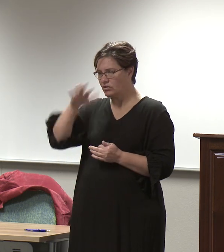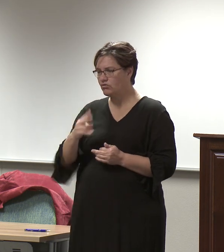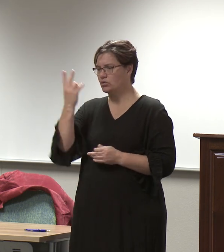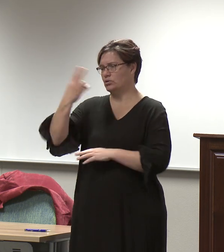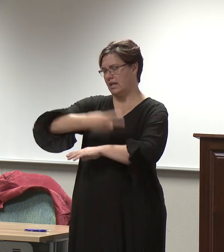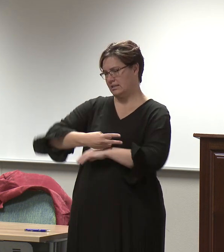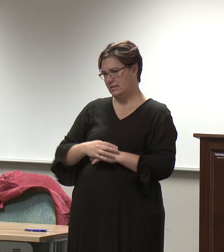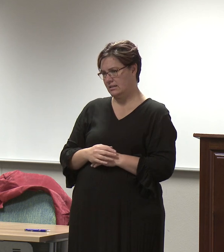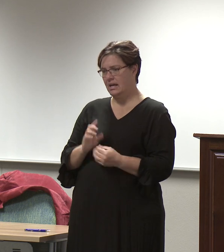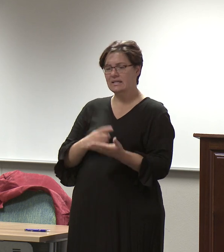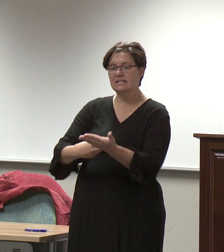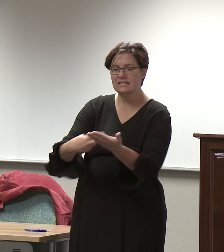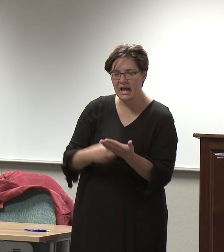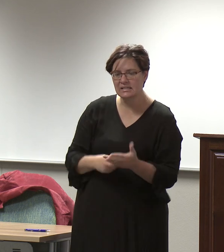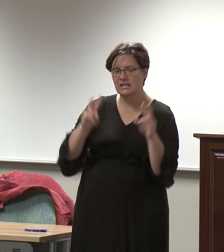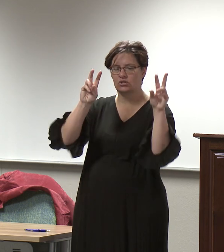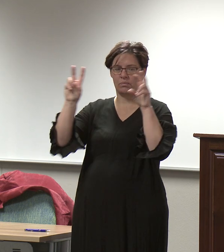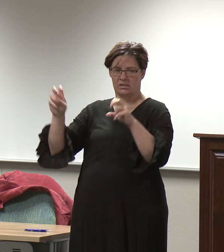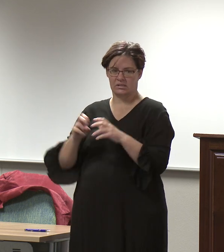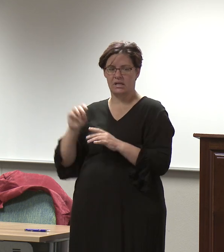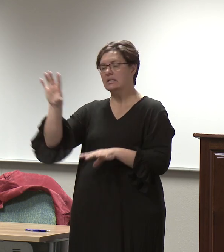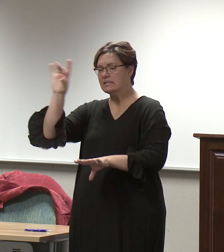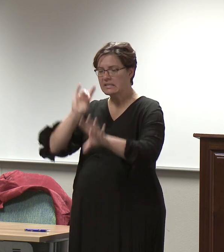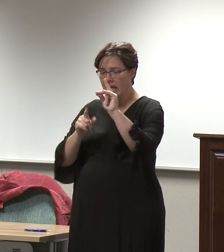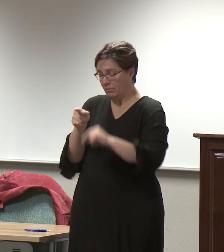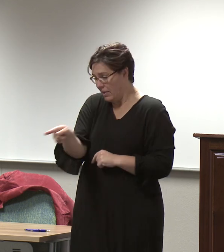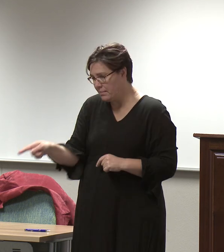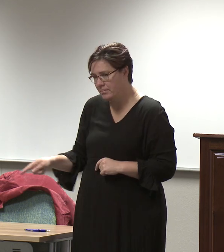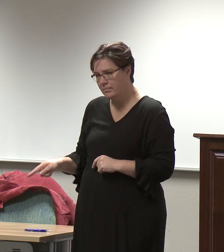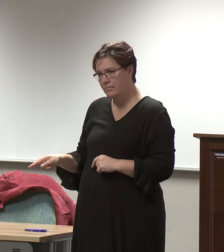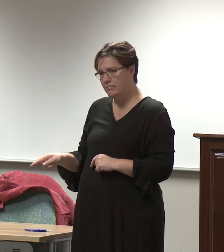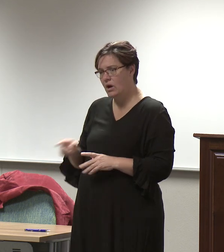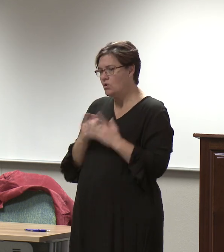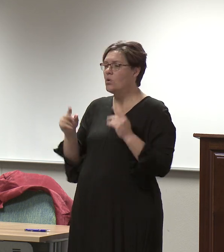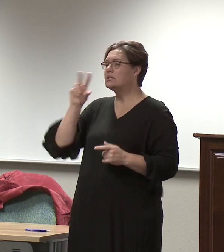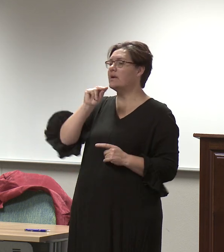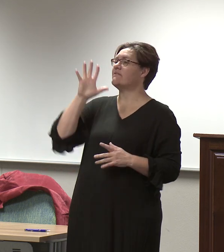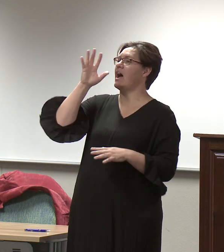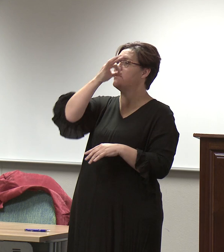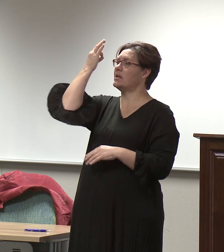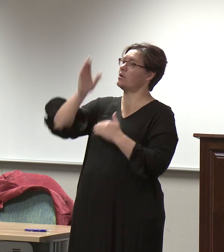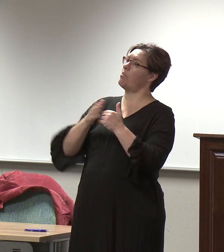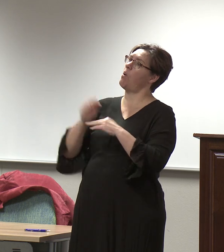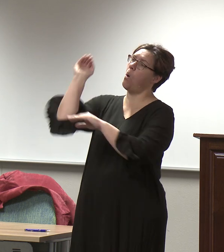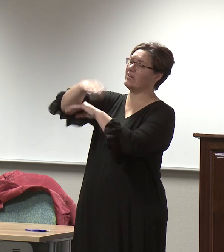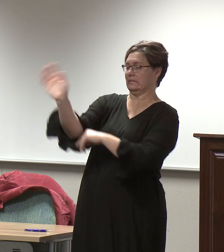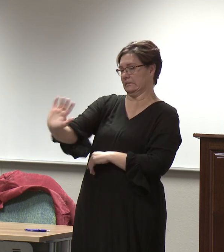2 days discussing topics that are selected by them, and nobody speaks for more than 5 minutes.